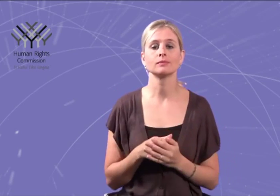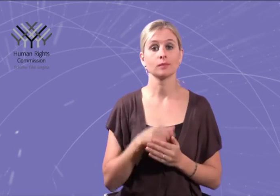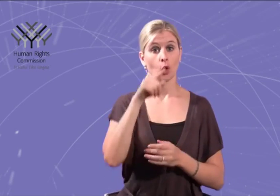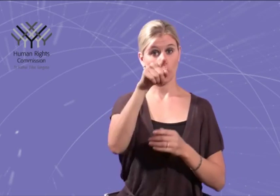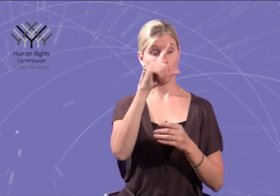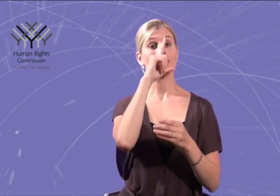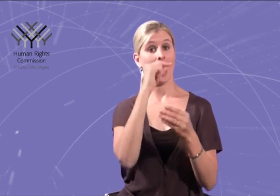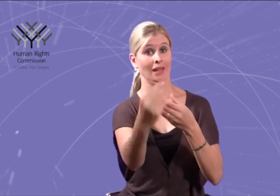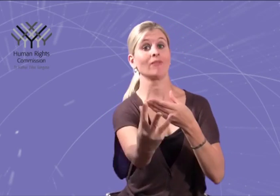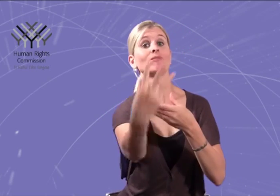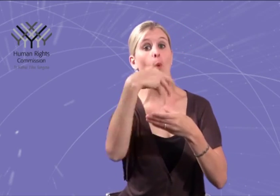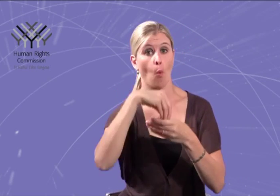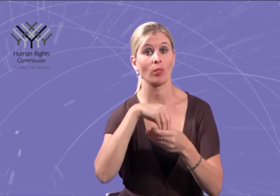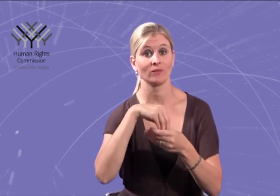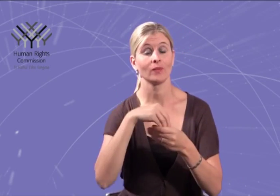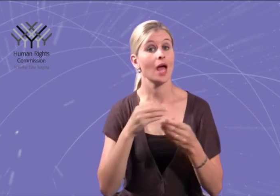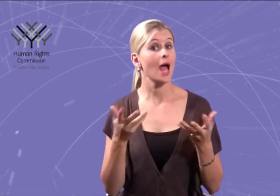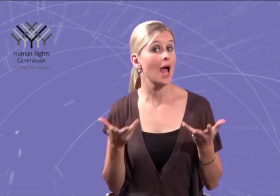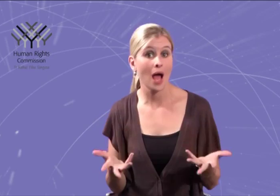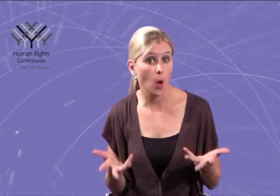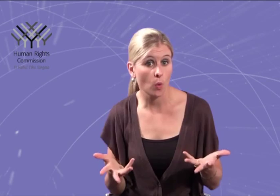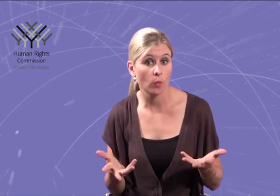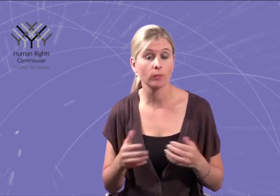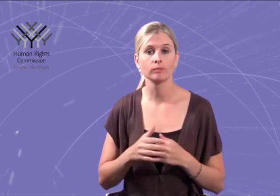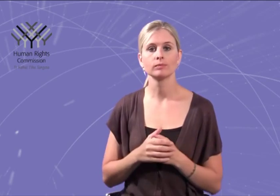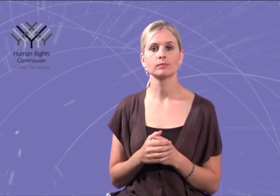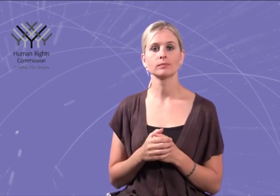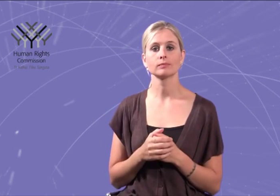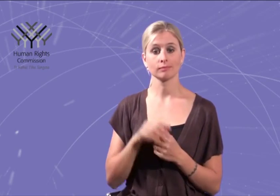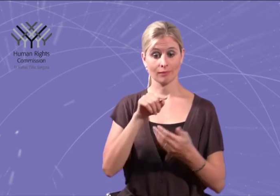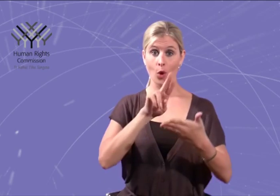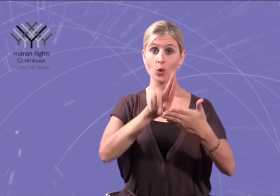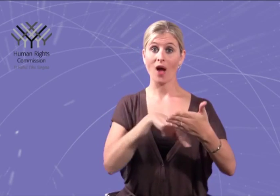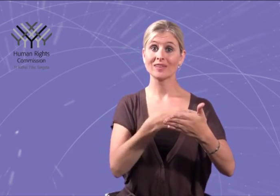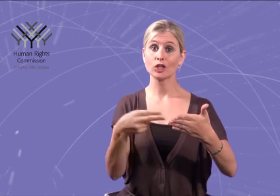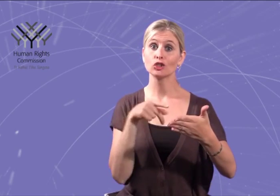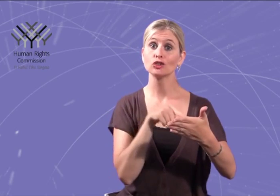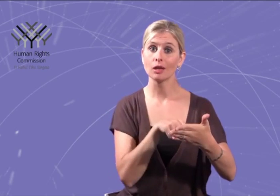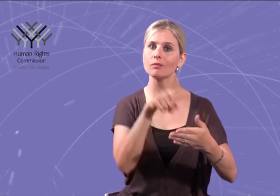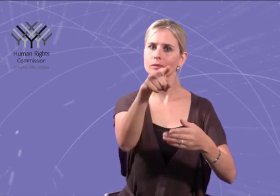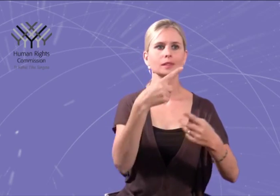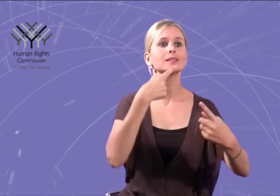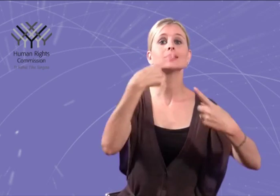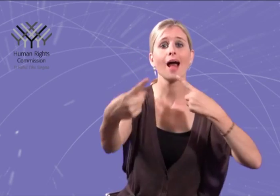You can do this by telling everyone about the Convention and what it means,